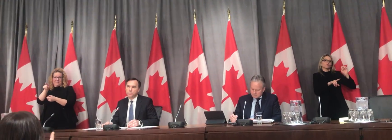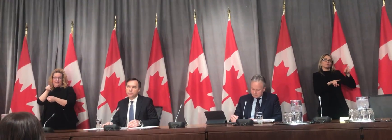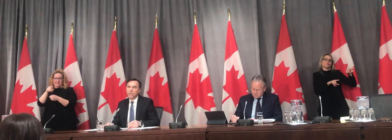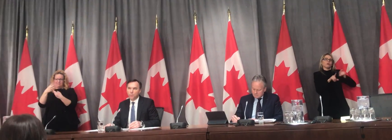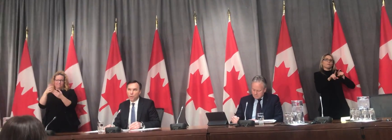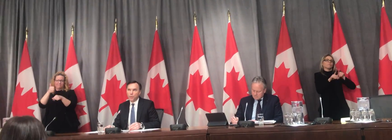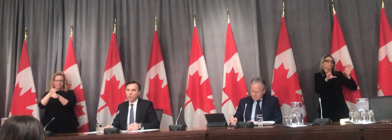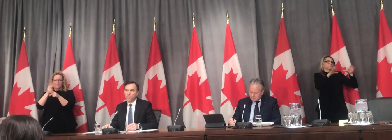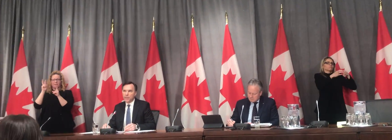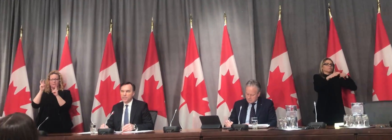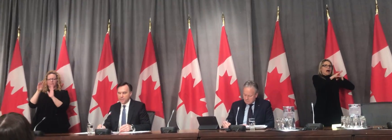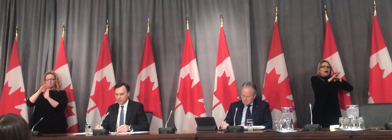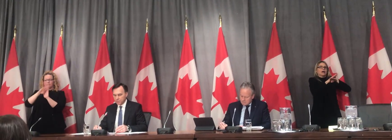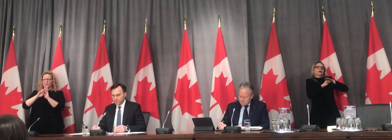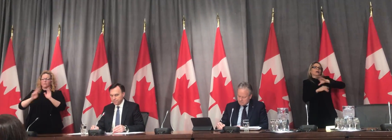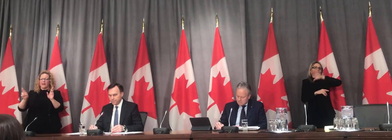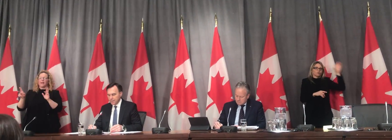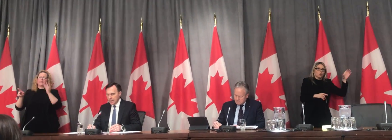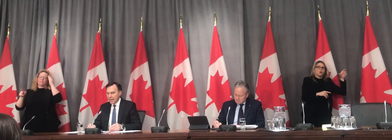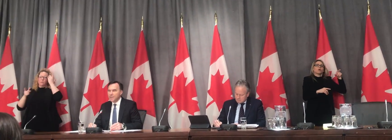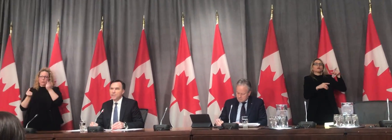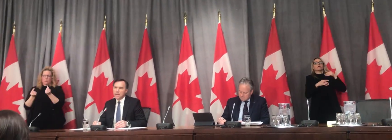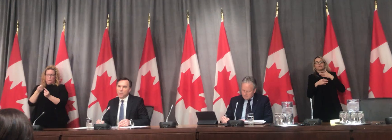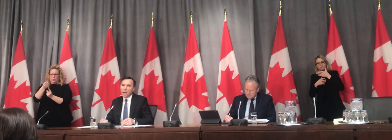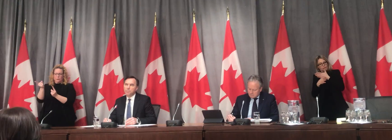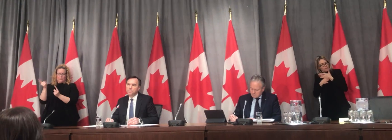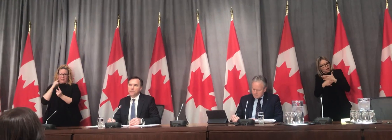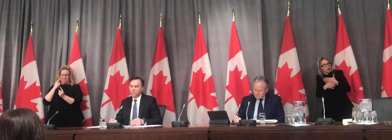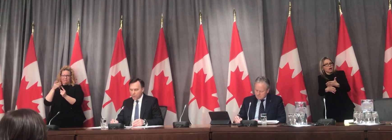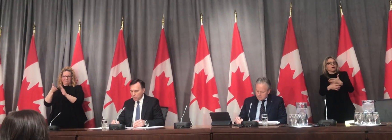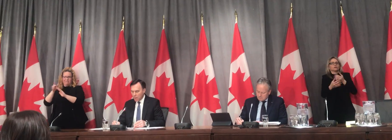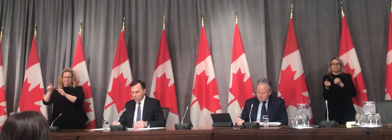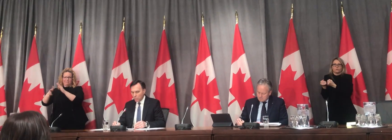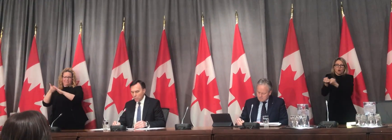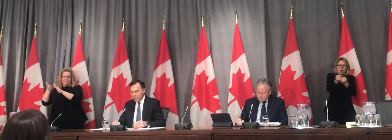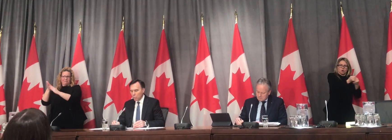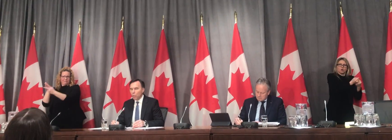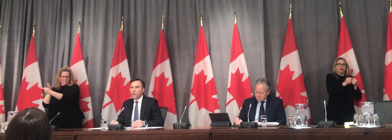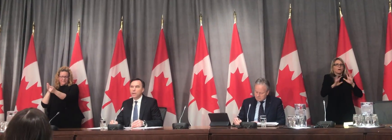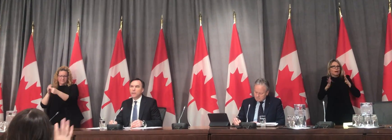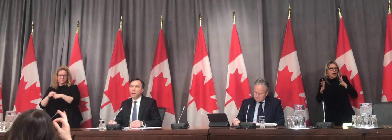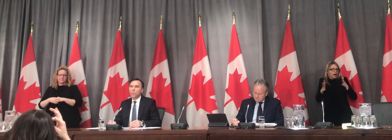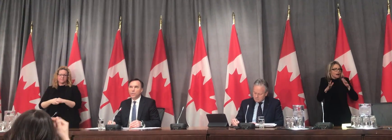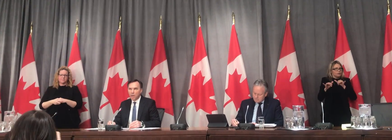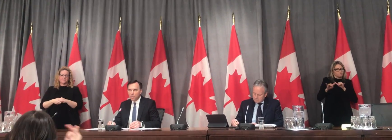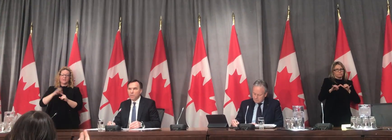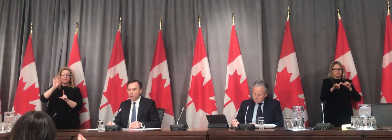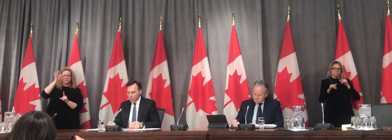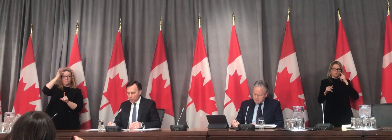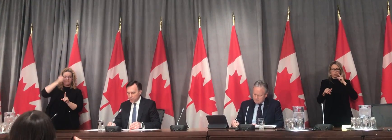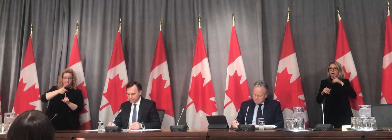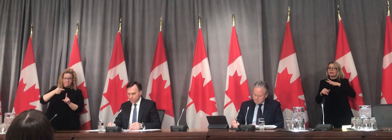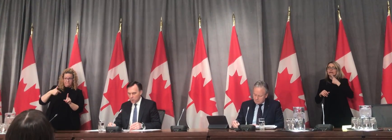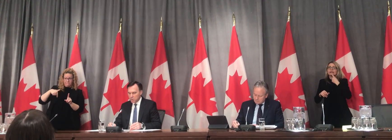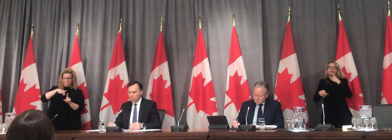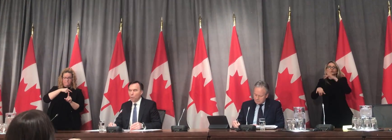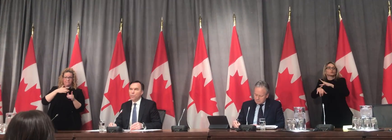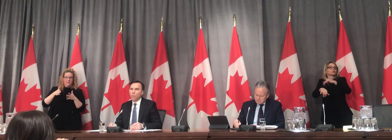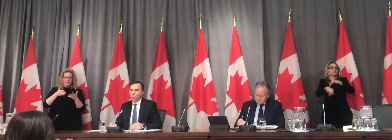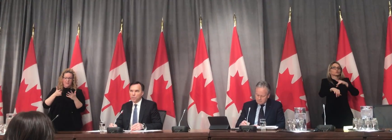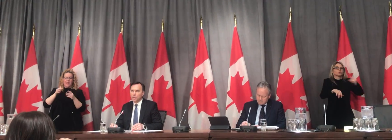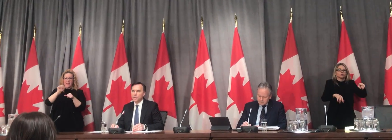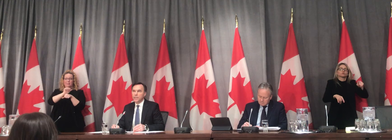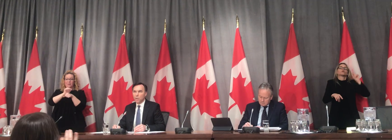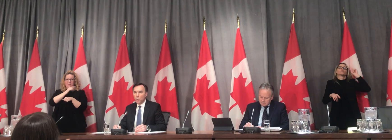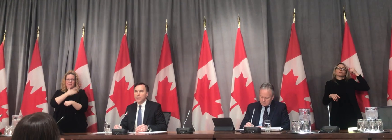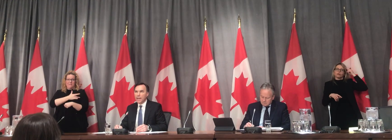them and for other affected sectors. At the same time, the federal government will begin working with the government of Alberta on support